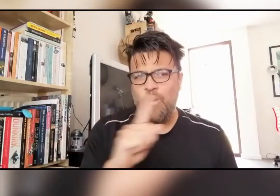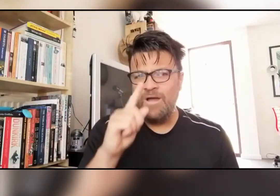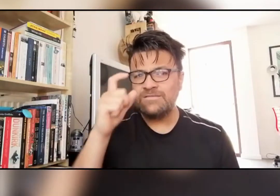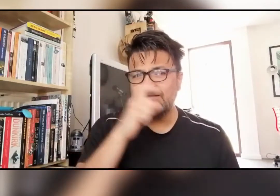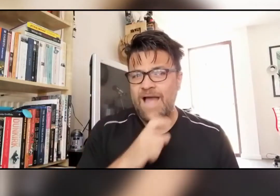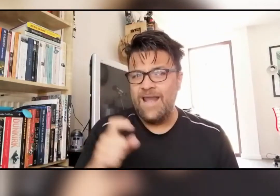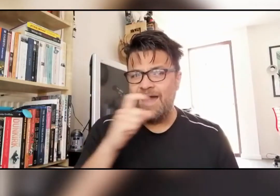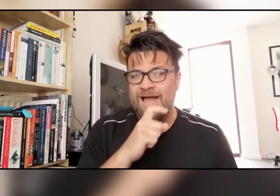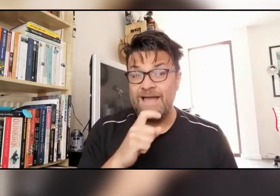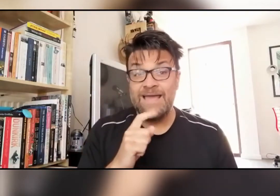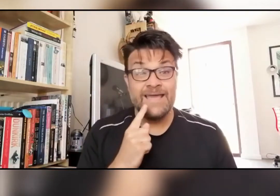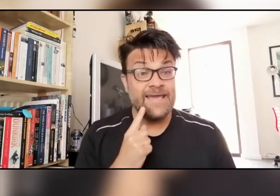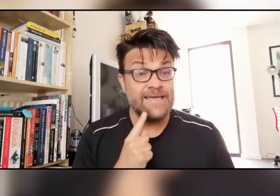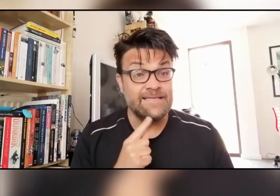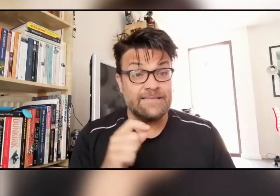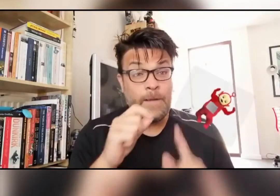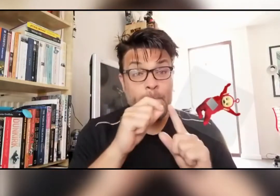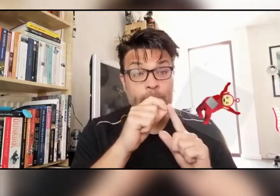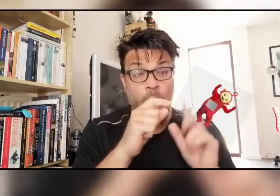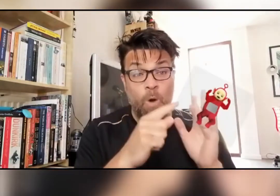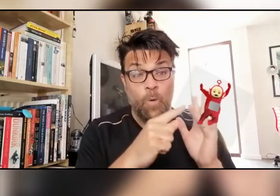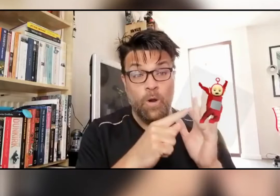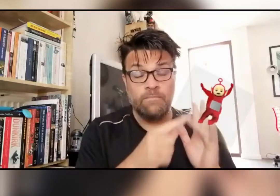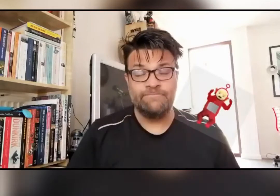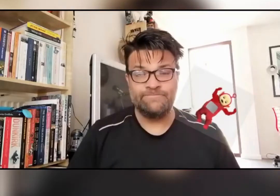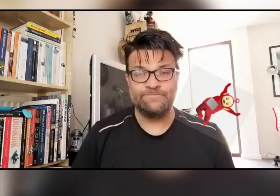What colour is Poe?